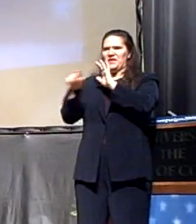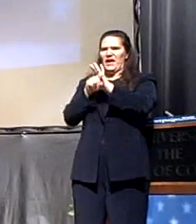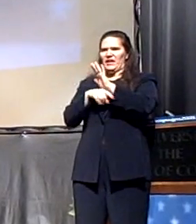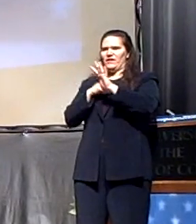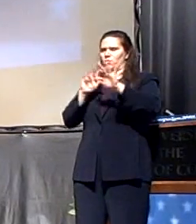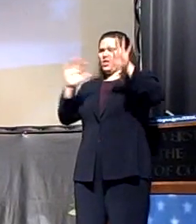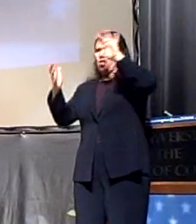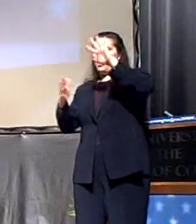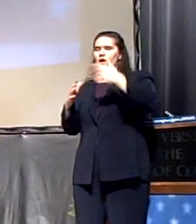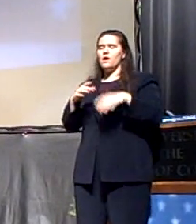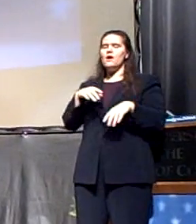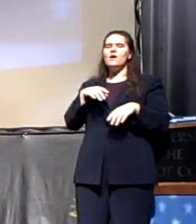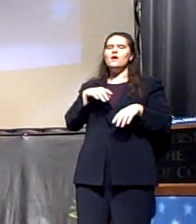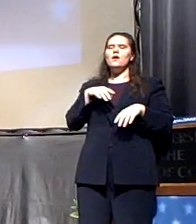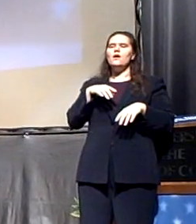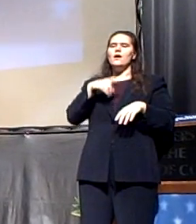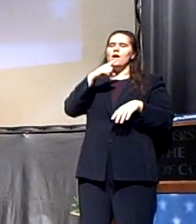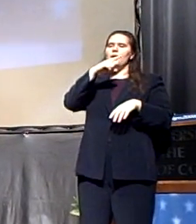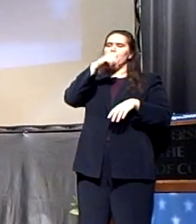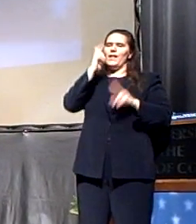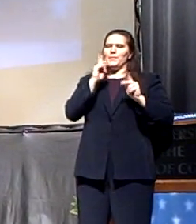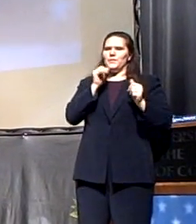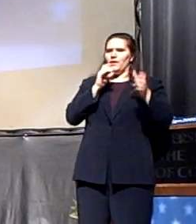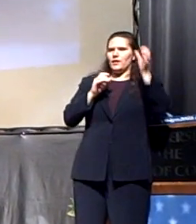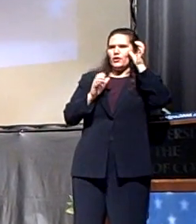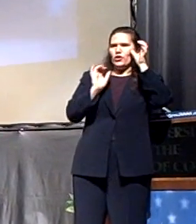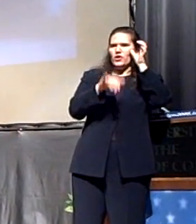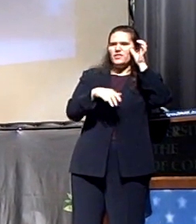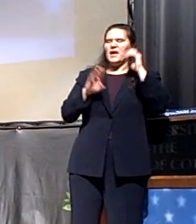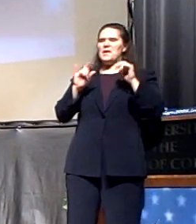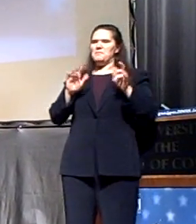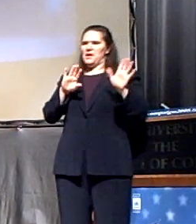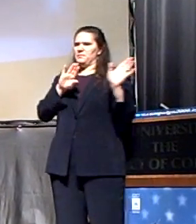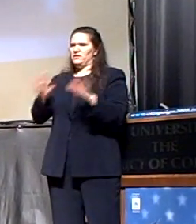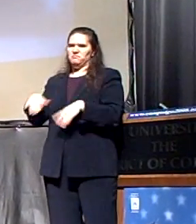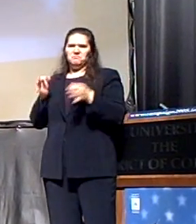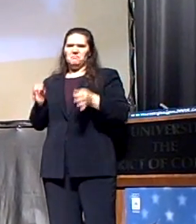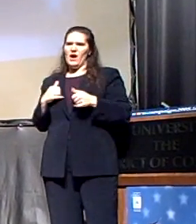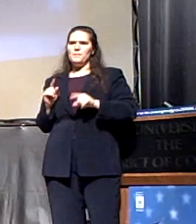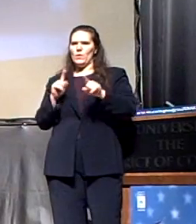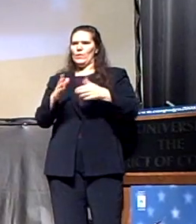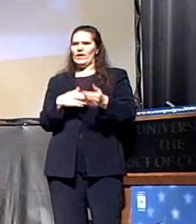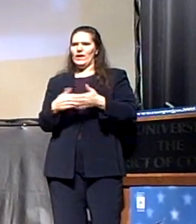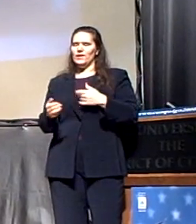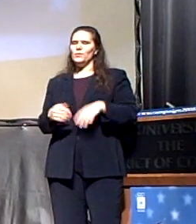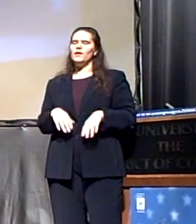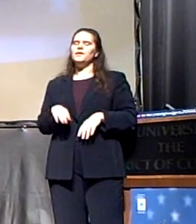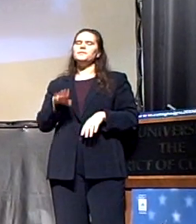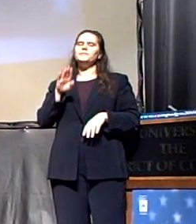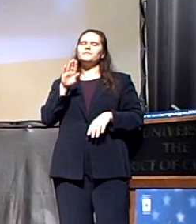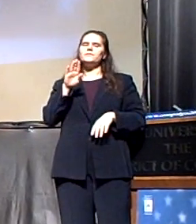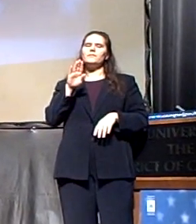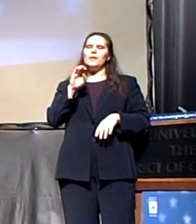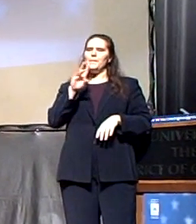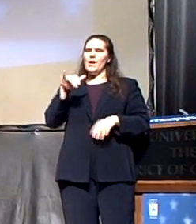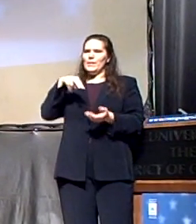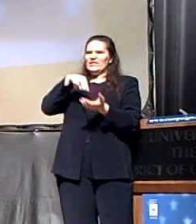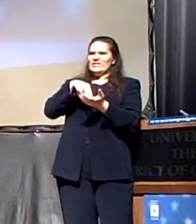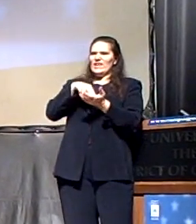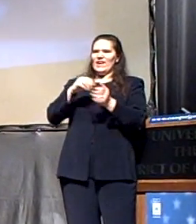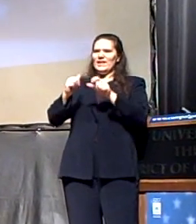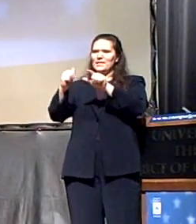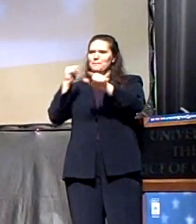black community had not heard this at this point. Bobby decided he was going to go in any event. He stood on the back of the flatbed truck. I still have a picture of